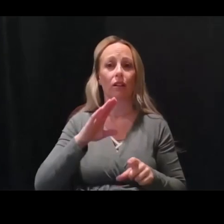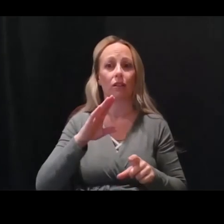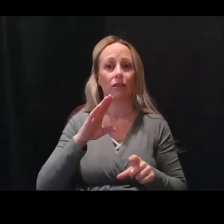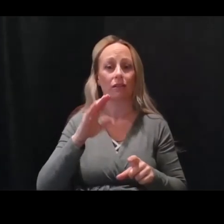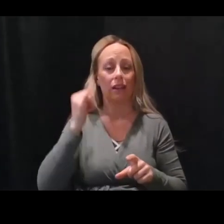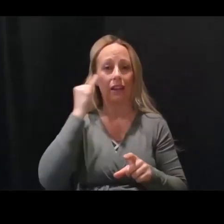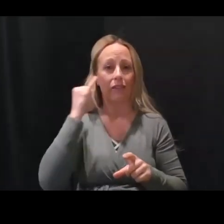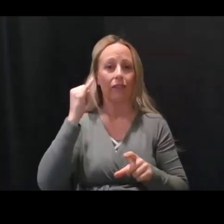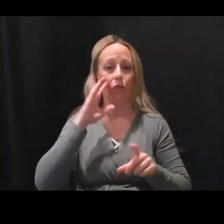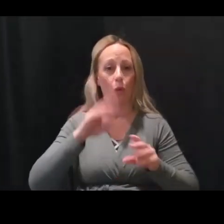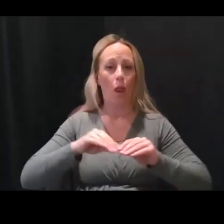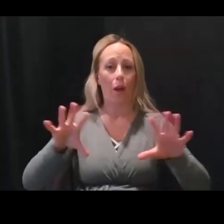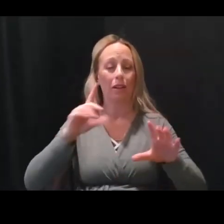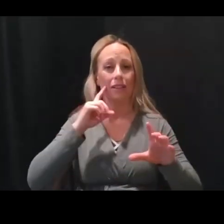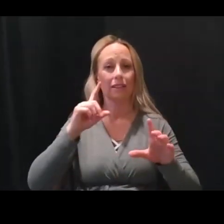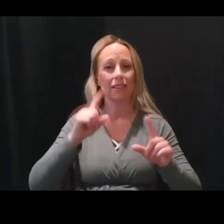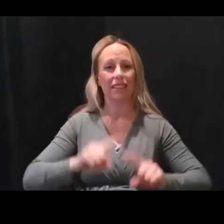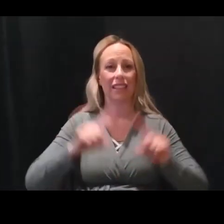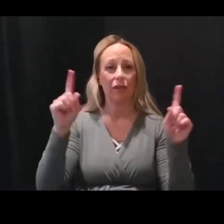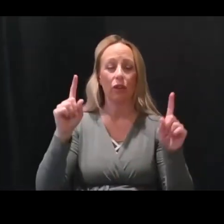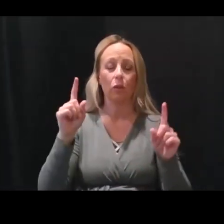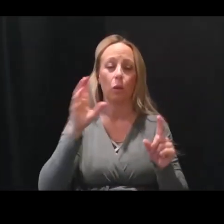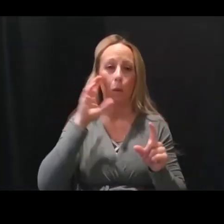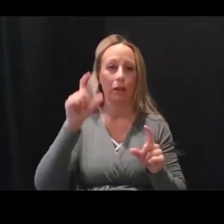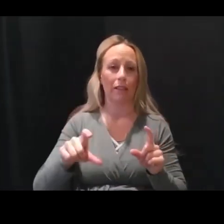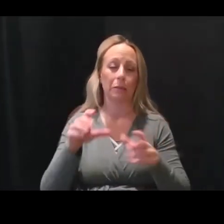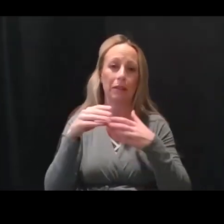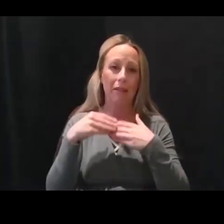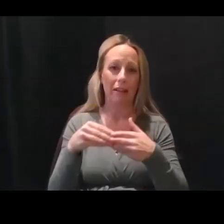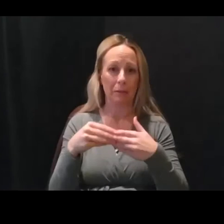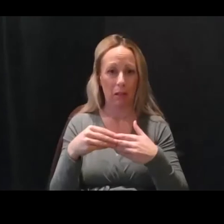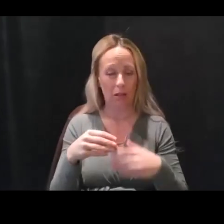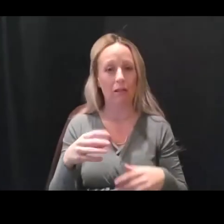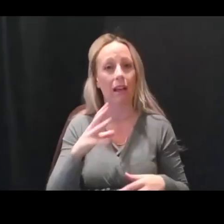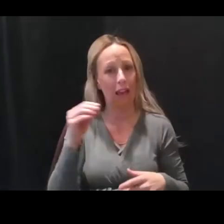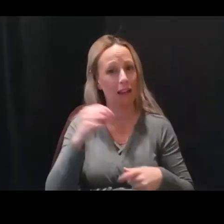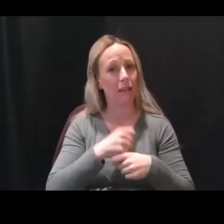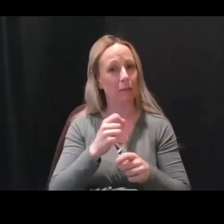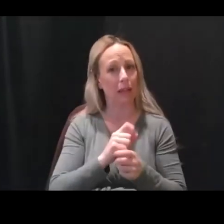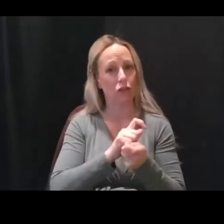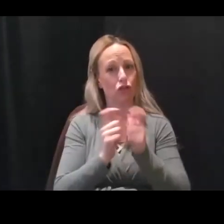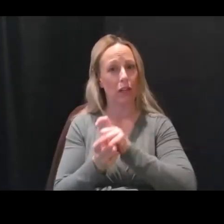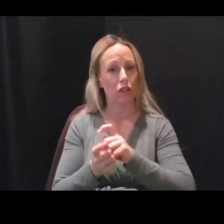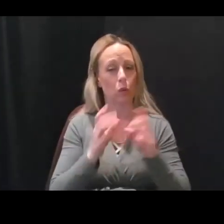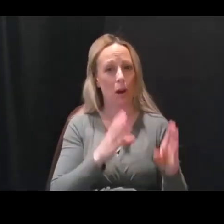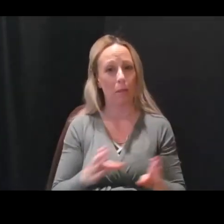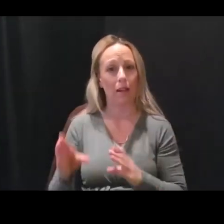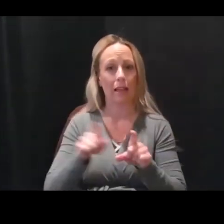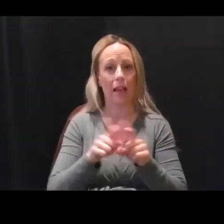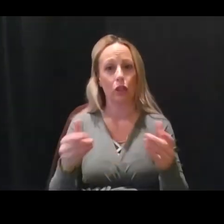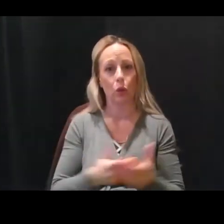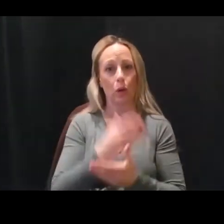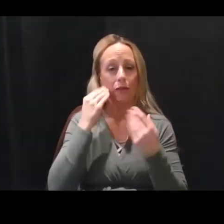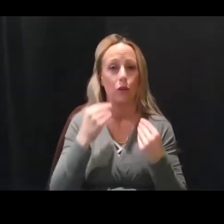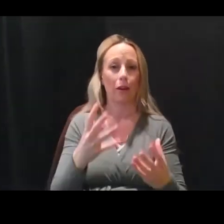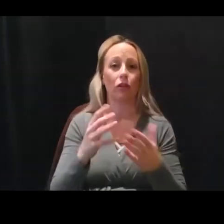different. We realize we're going to need to be flexible and make changes to our plans as new information and guidance is given